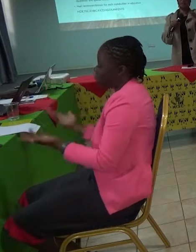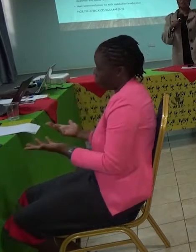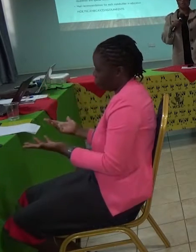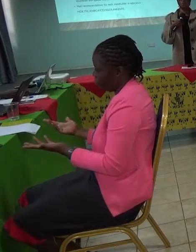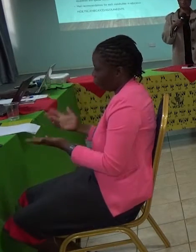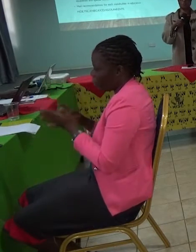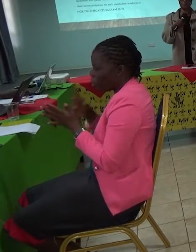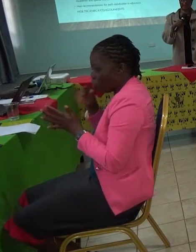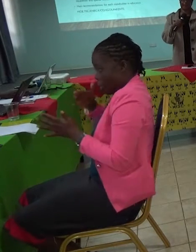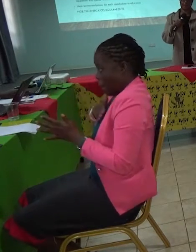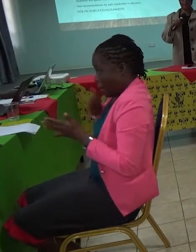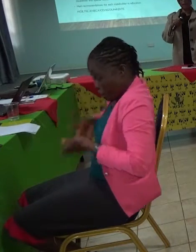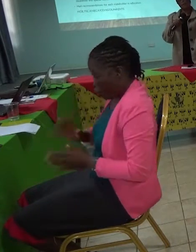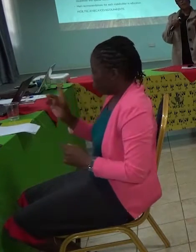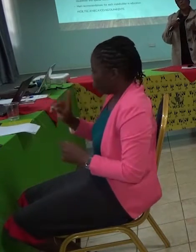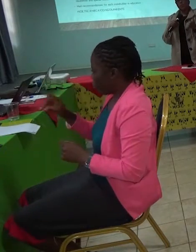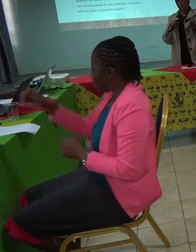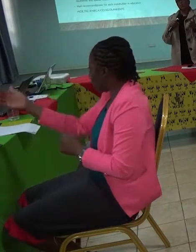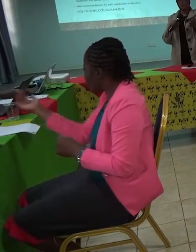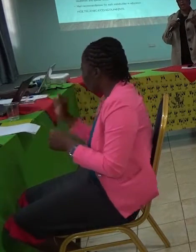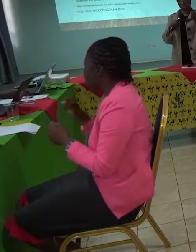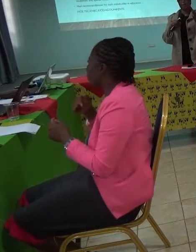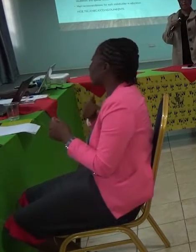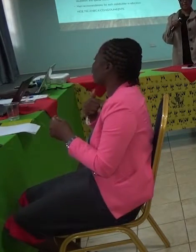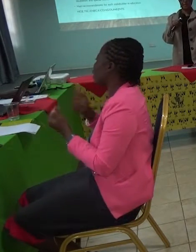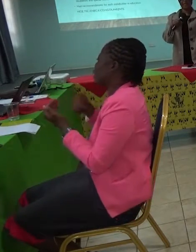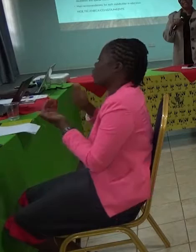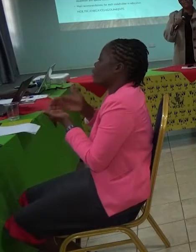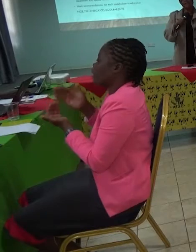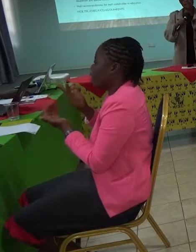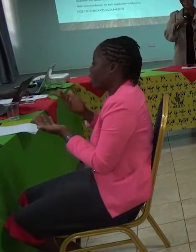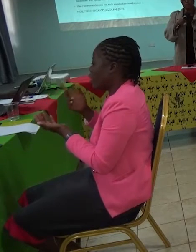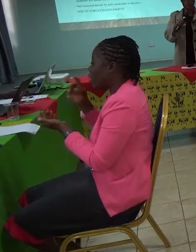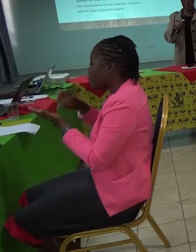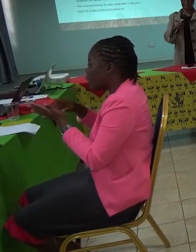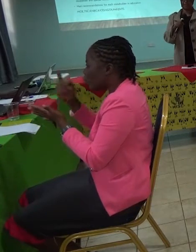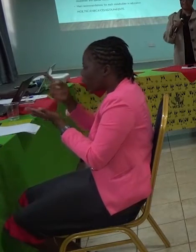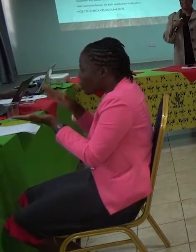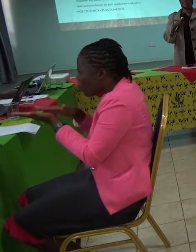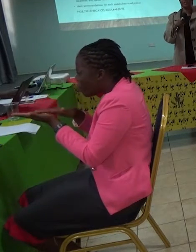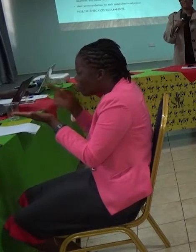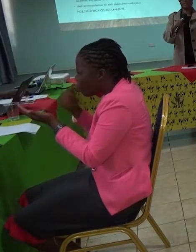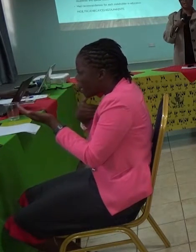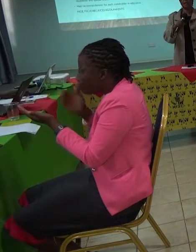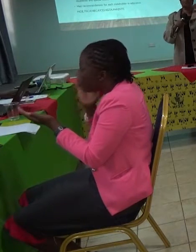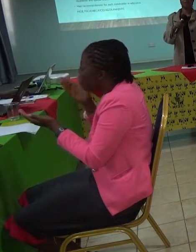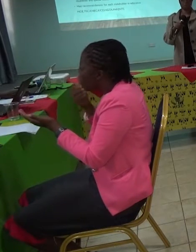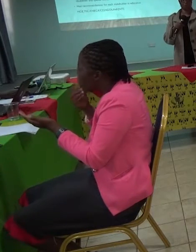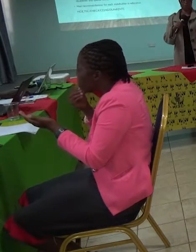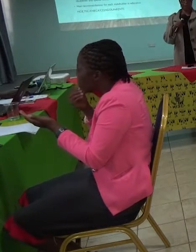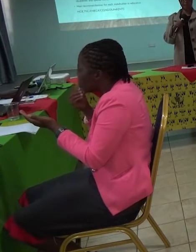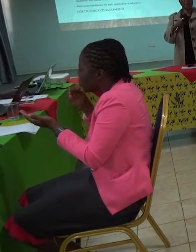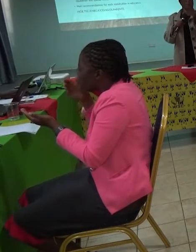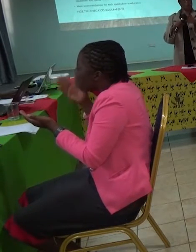had recommendations for parents. And one of the recommendations we had for parents is getting more engaged in their children's